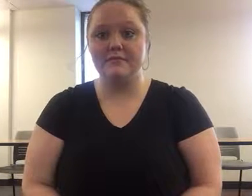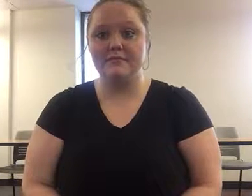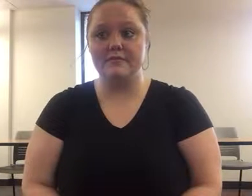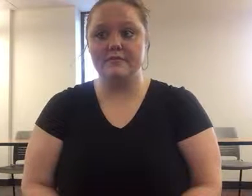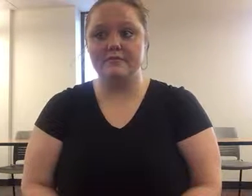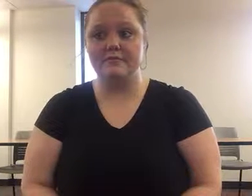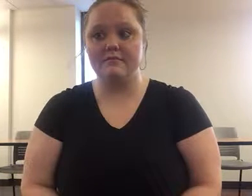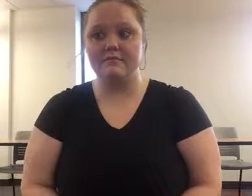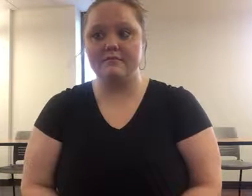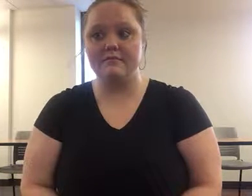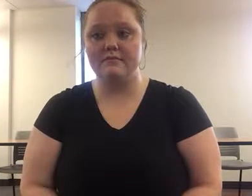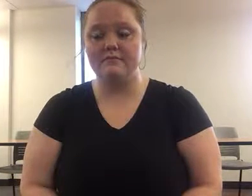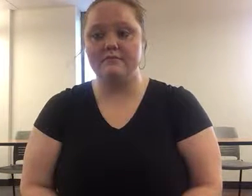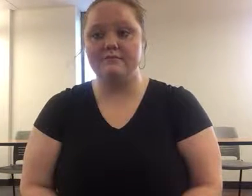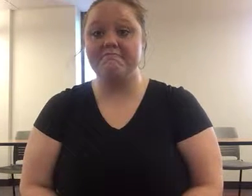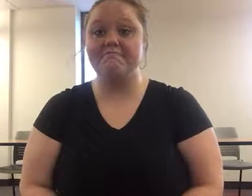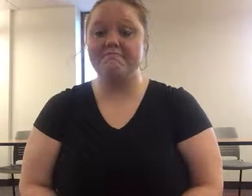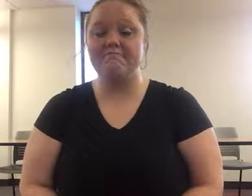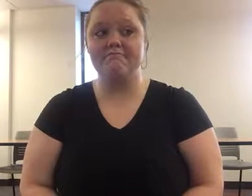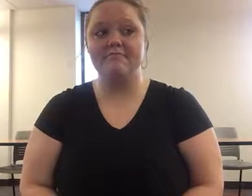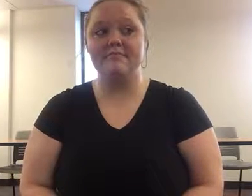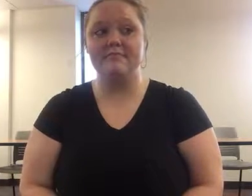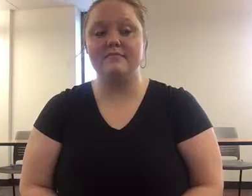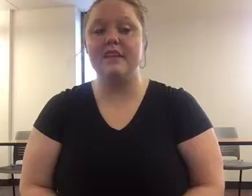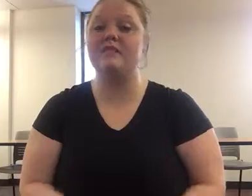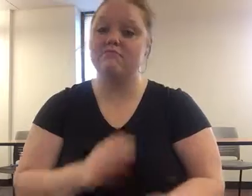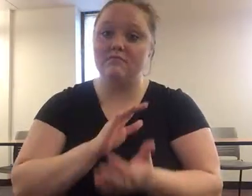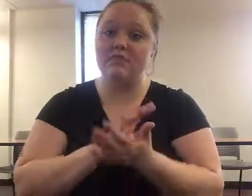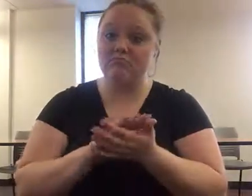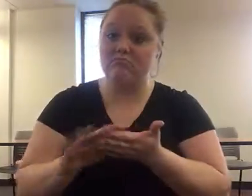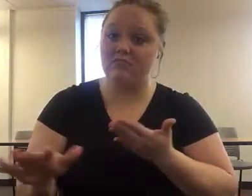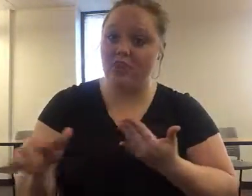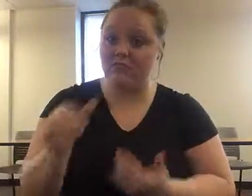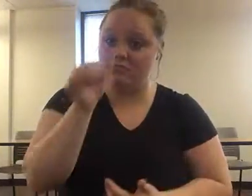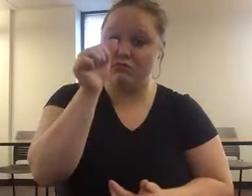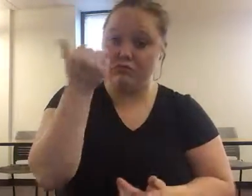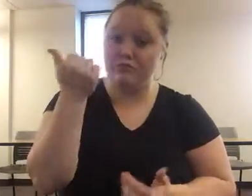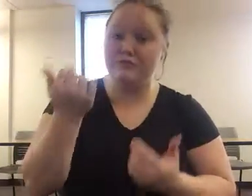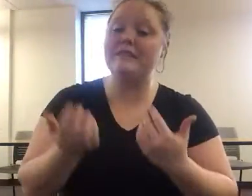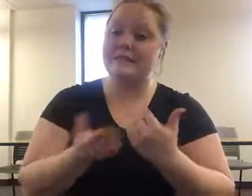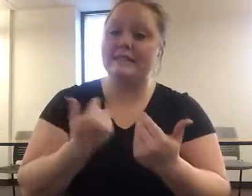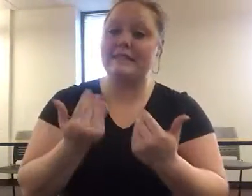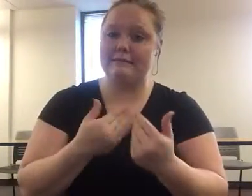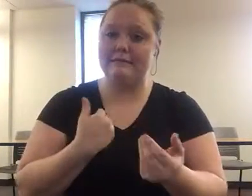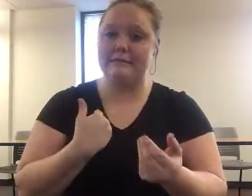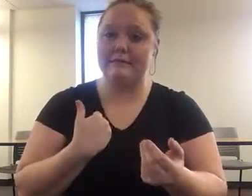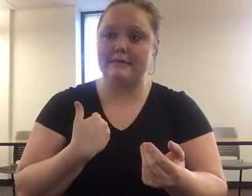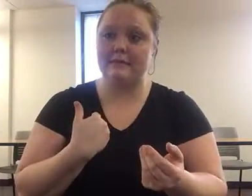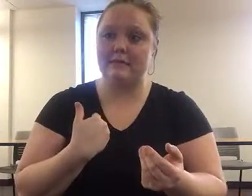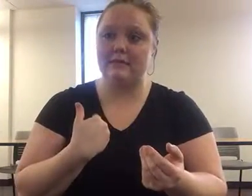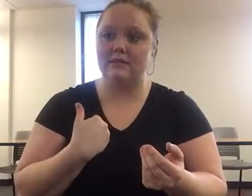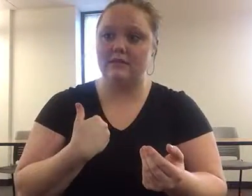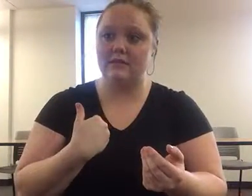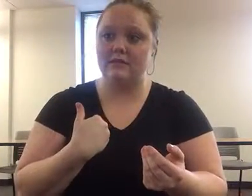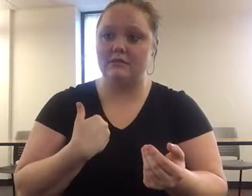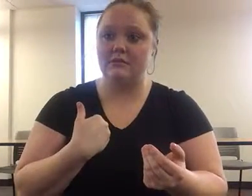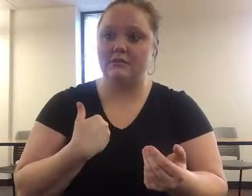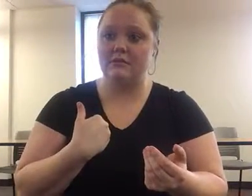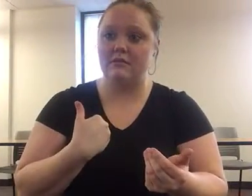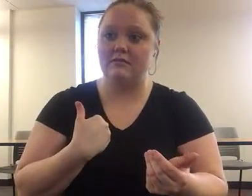it's a very unique experience, and even though we tell the patients how it's going to go, it's something that you